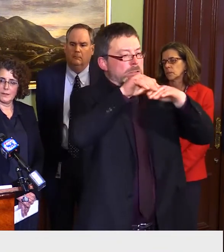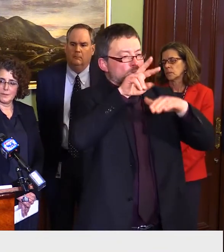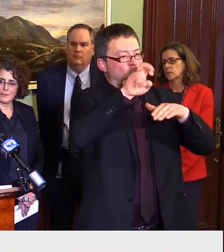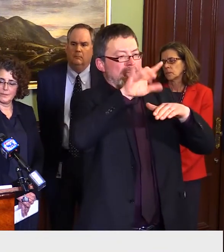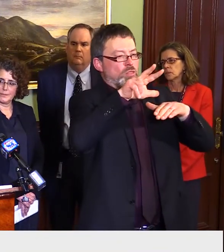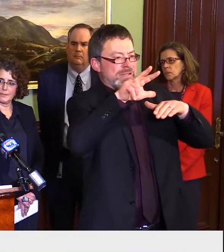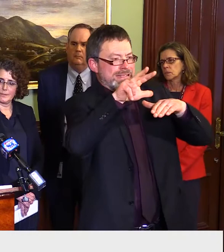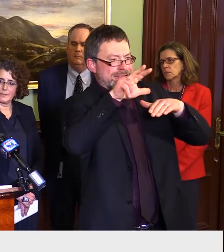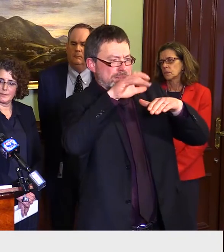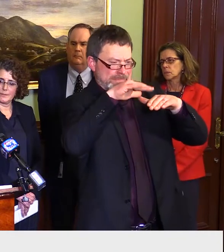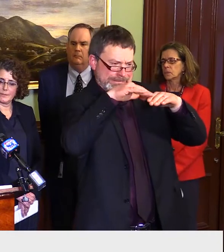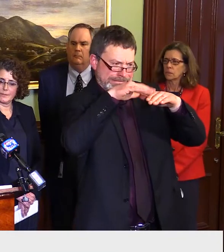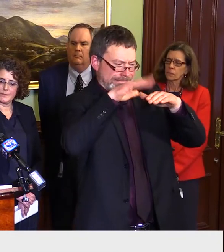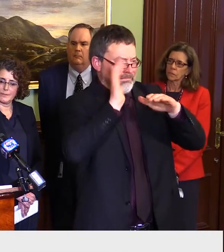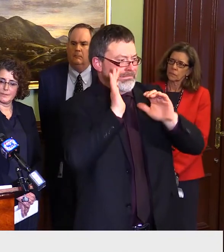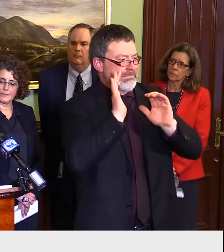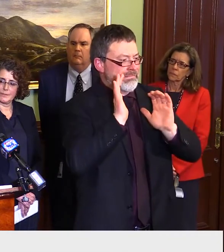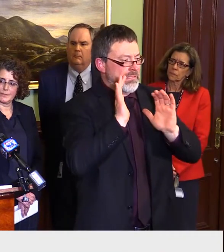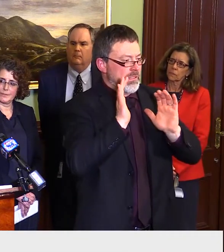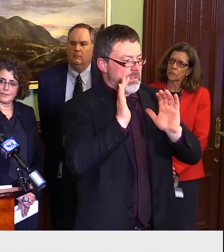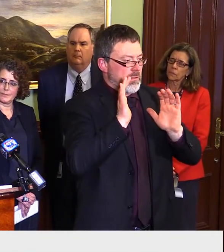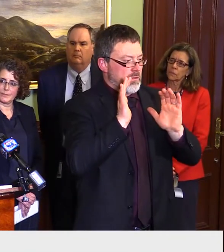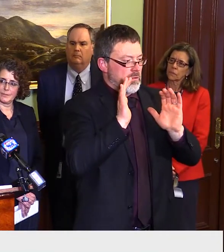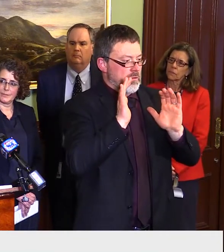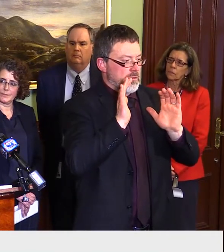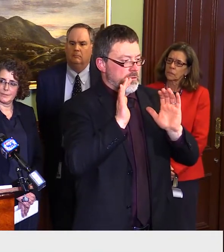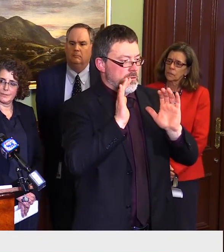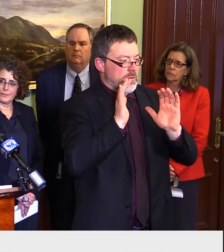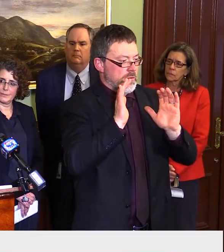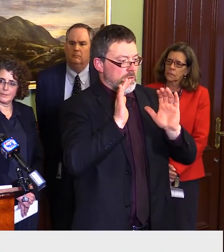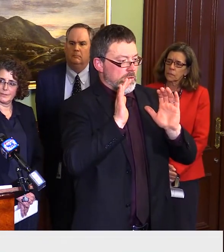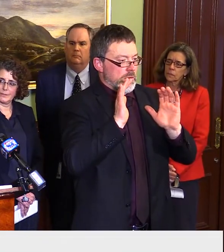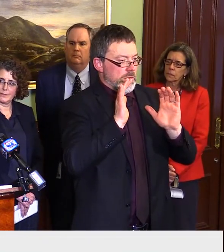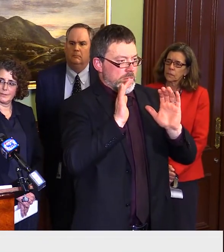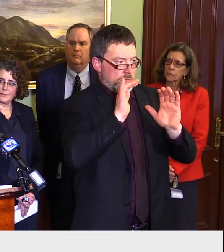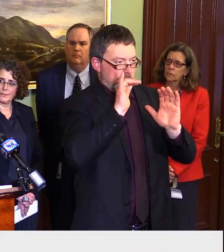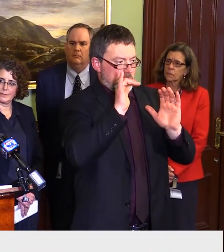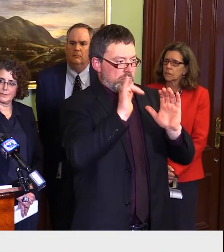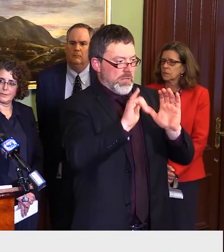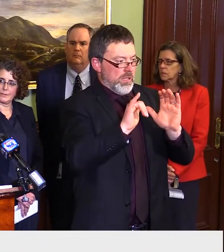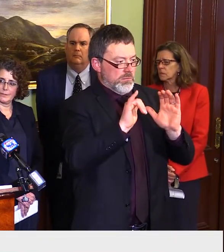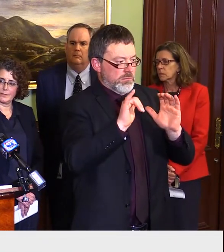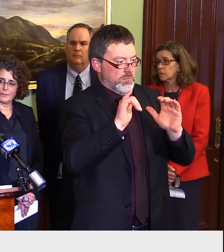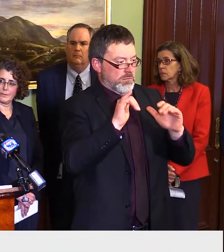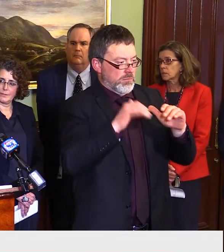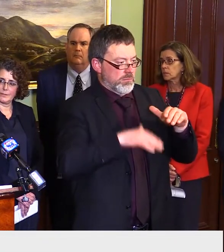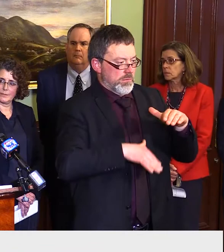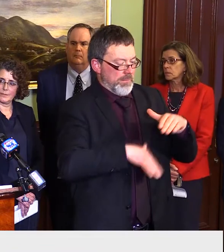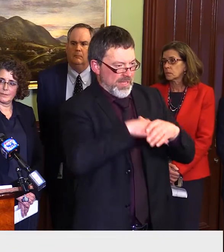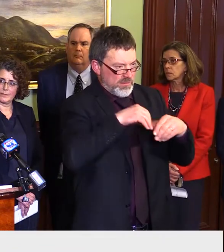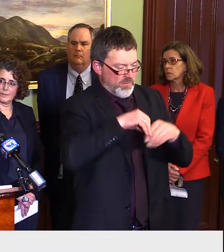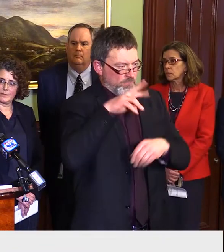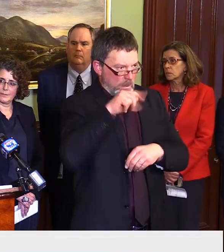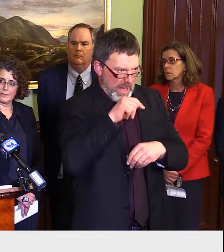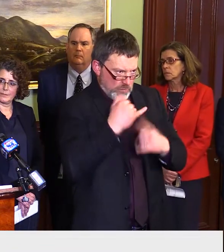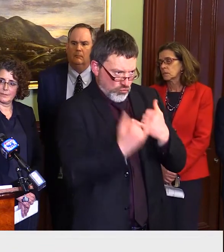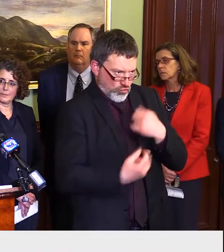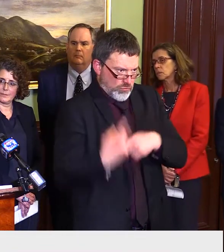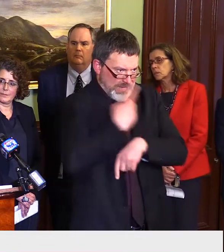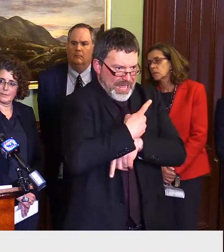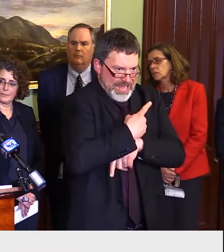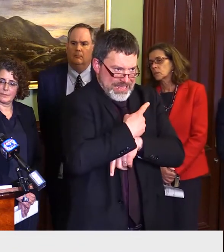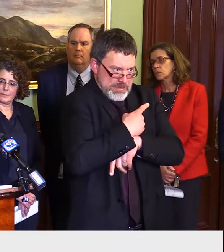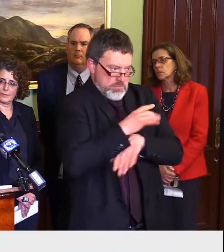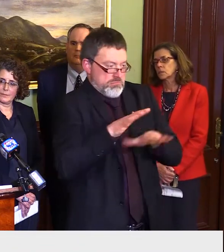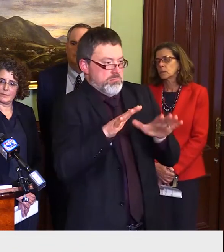hospitals, just the capacity that we have today. And how many of those beds are full right now? Those beds are empty